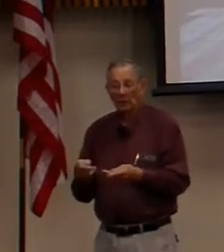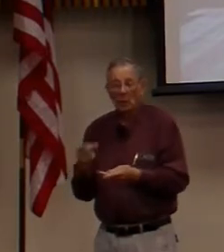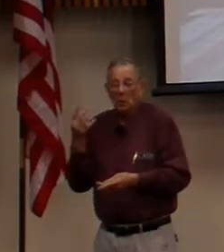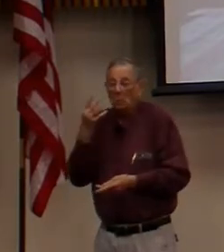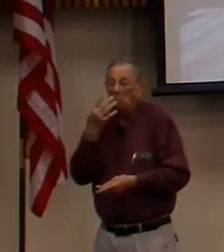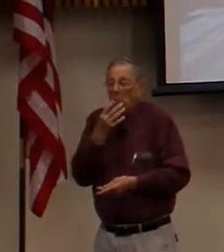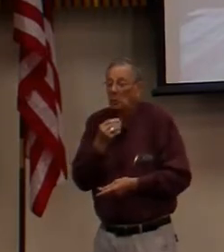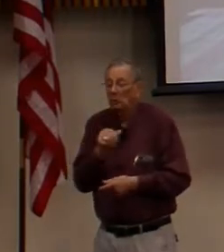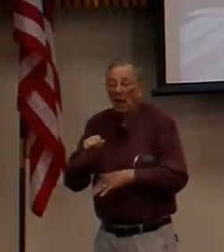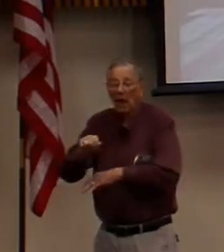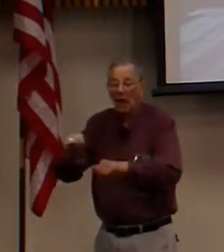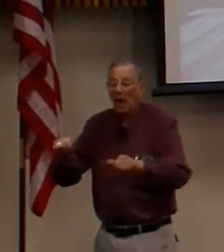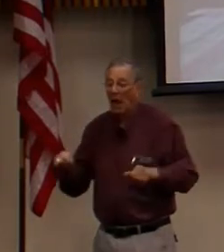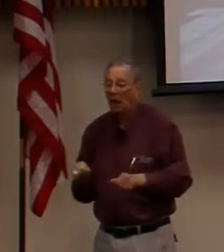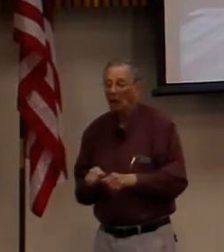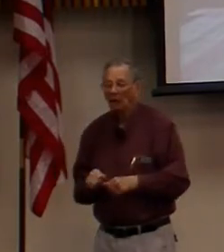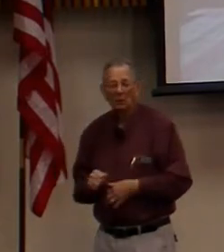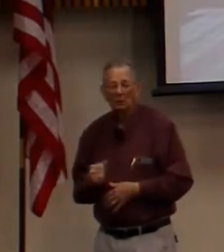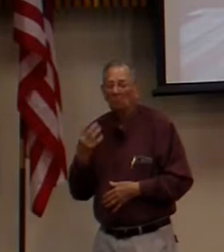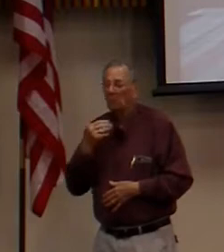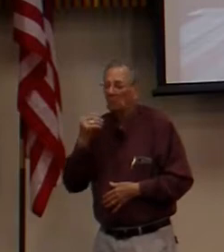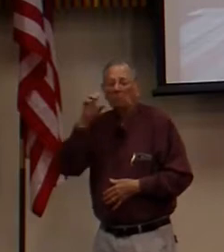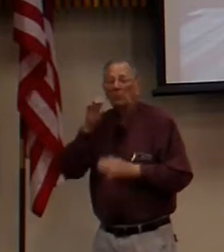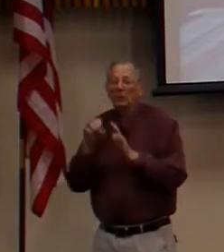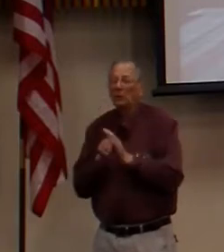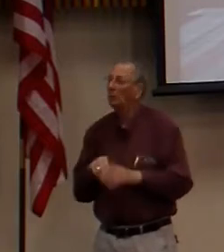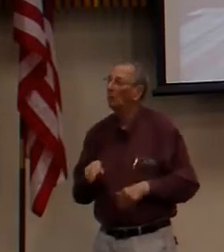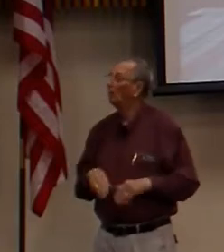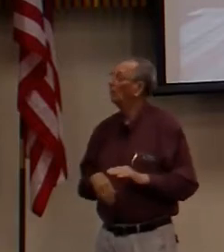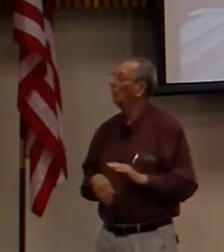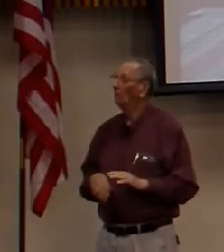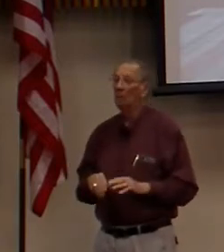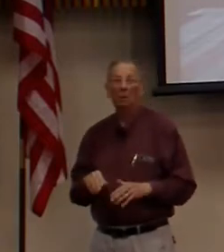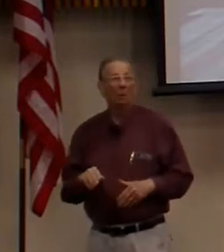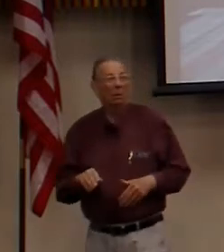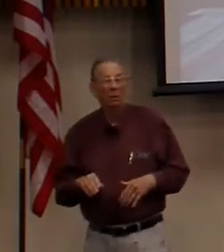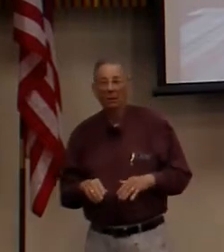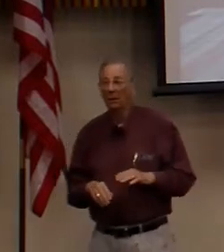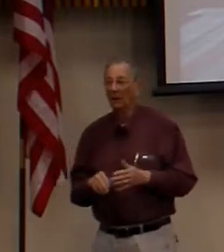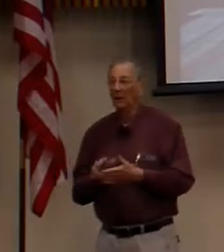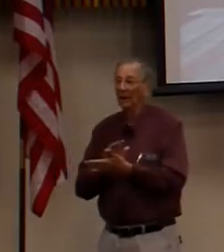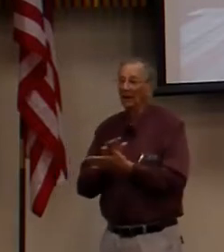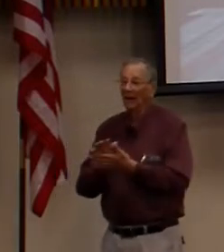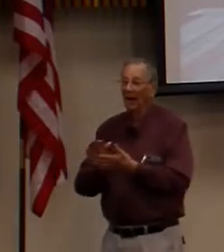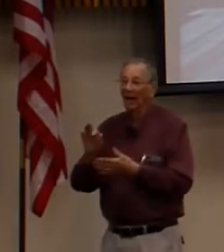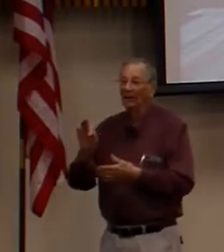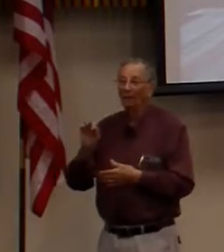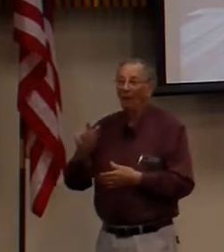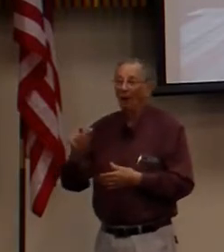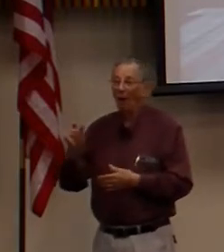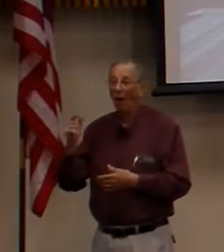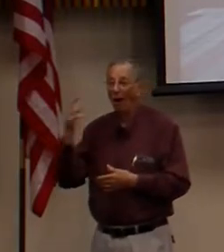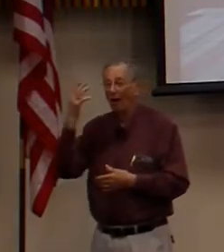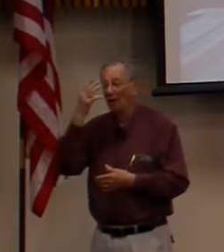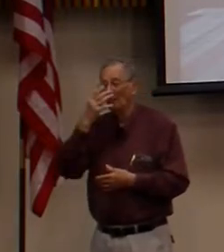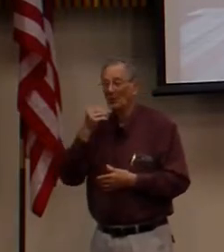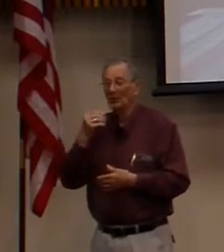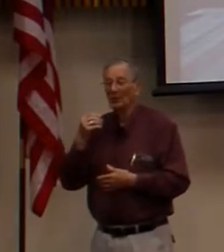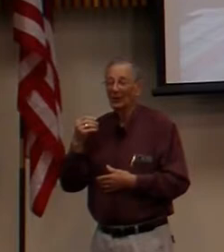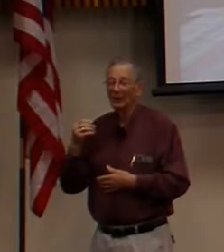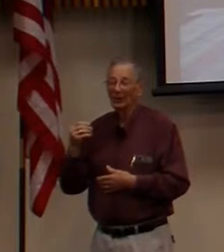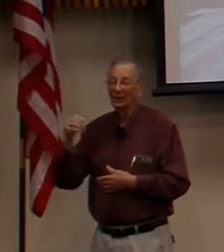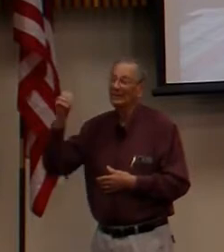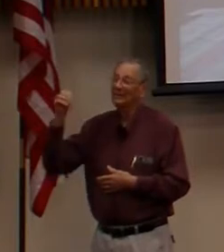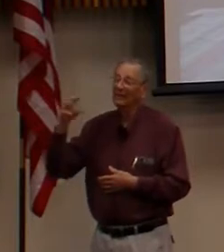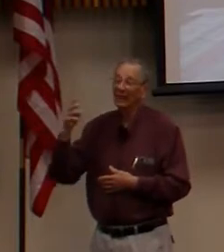I mean, this is like picturesque. Walking down, imagine, you know, a nice fall, sunny day, mild temperatures, or